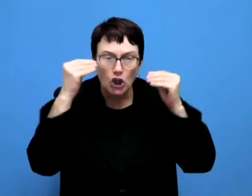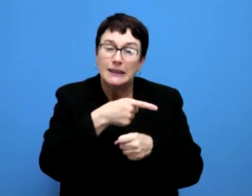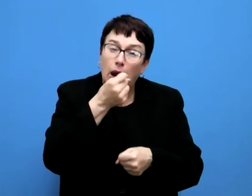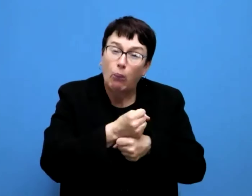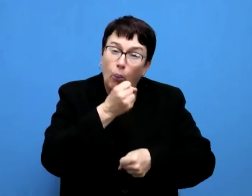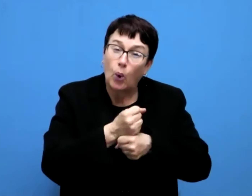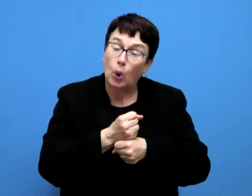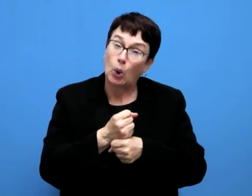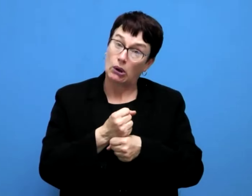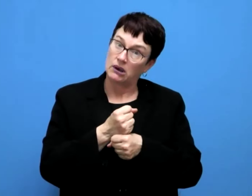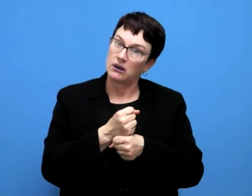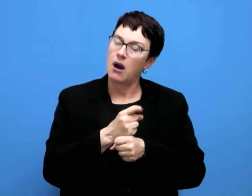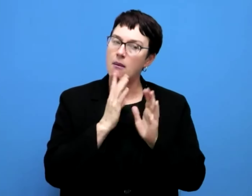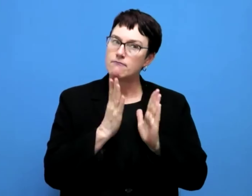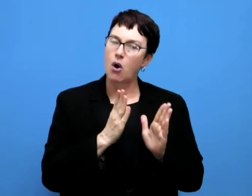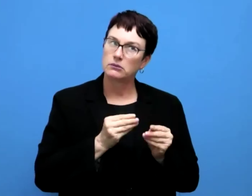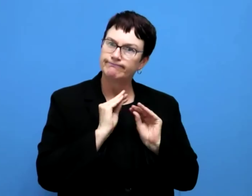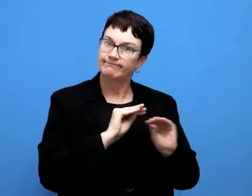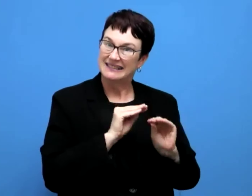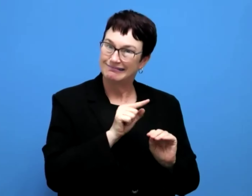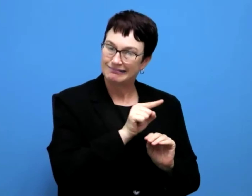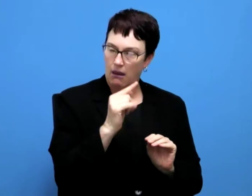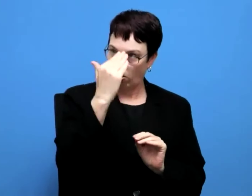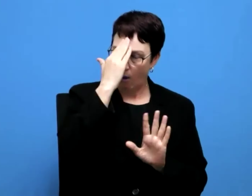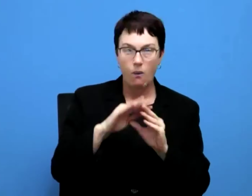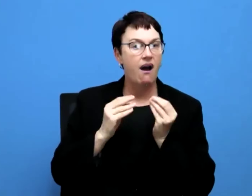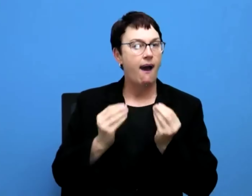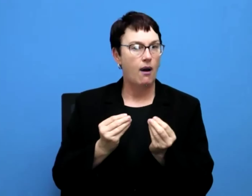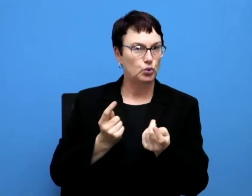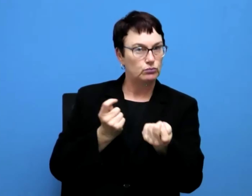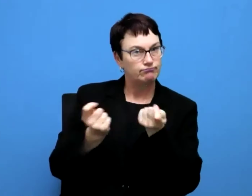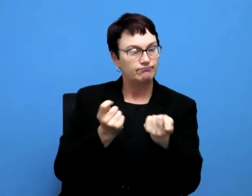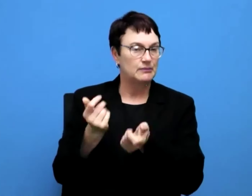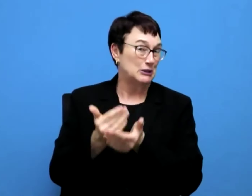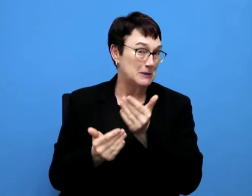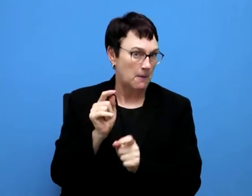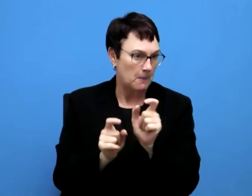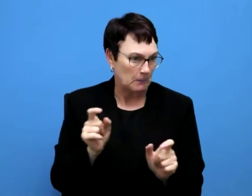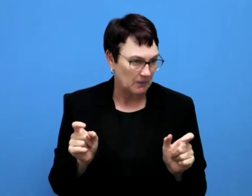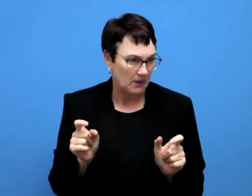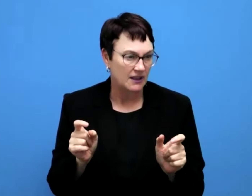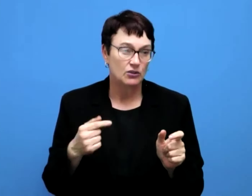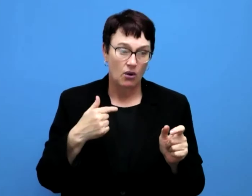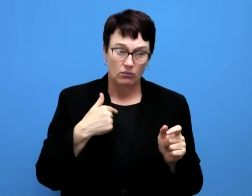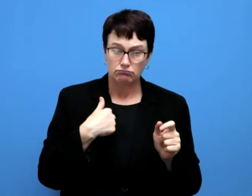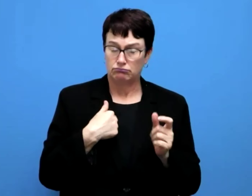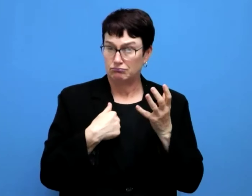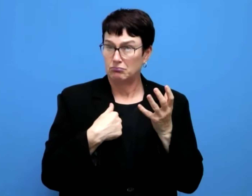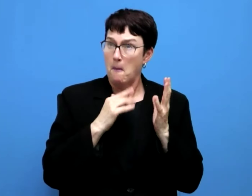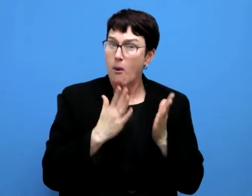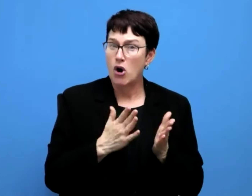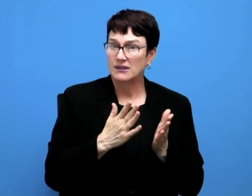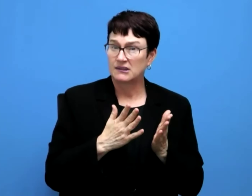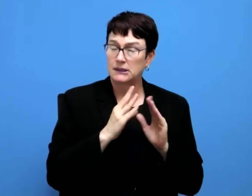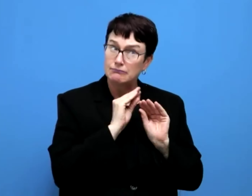rights-based care. And together, these interventions challenge the harmful norms that make SRHR services more inclusive and